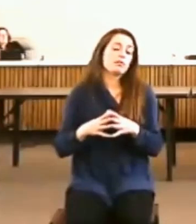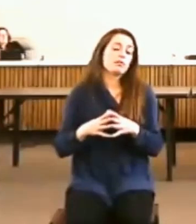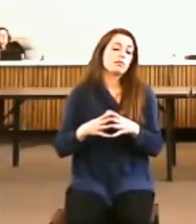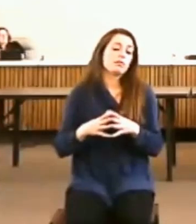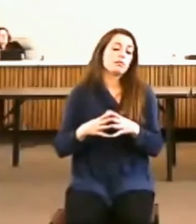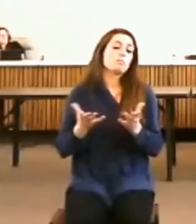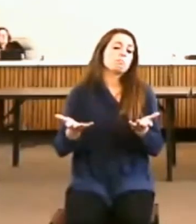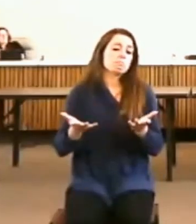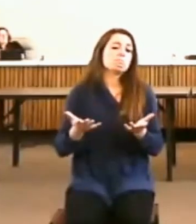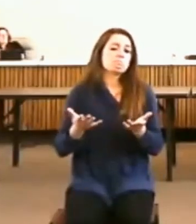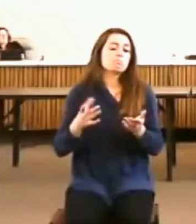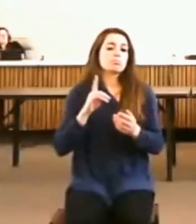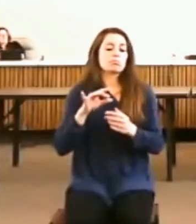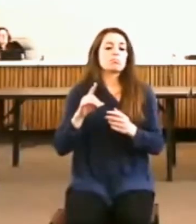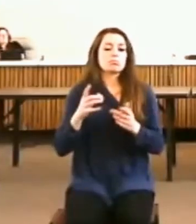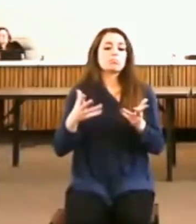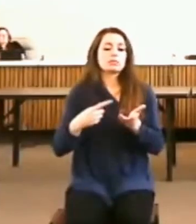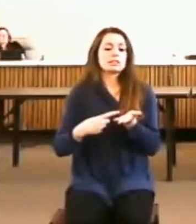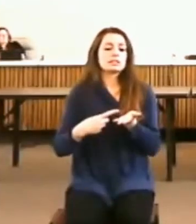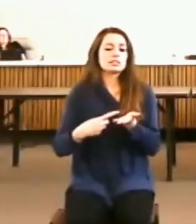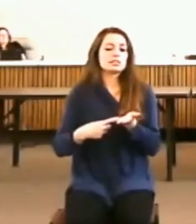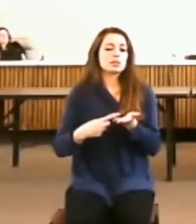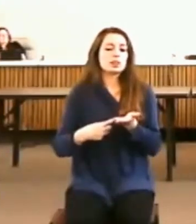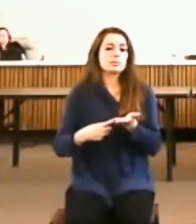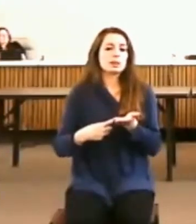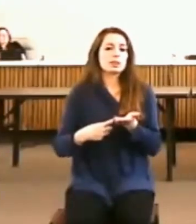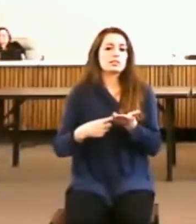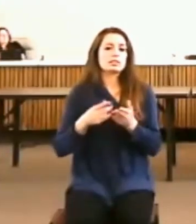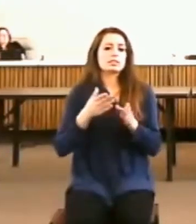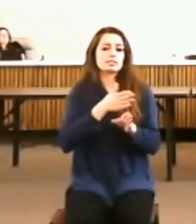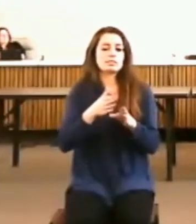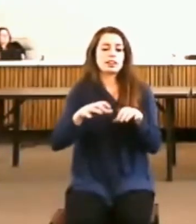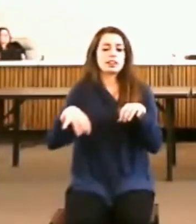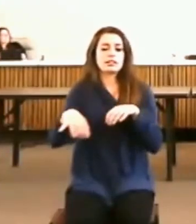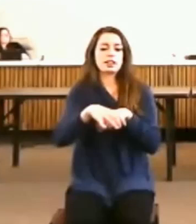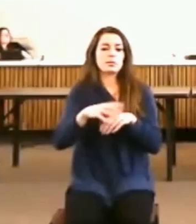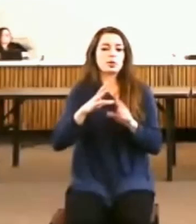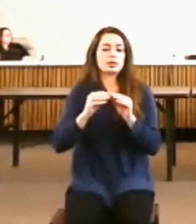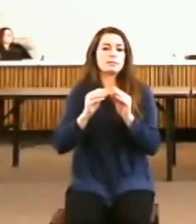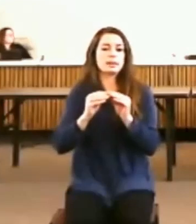argue, it will separate what is now Somalia, parts of Kenya,